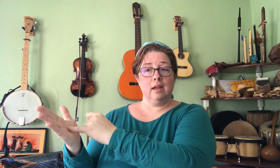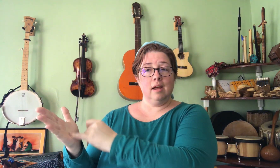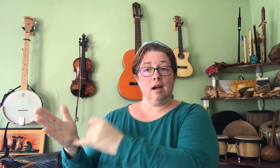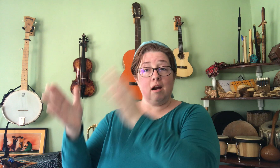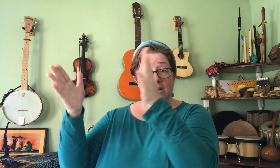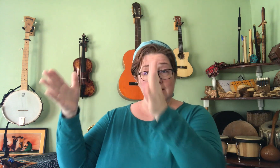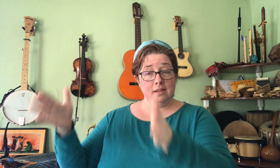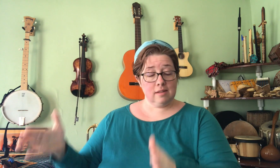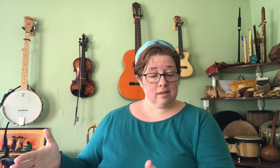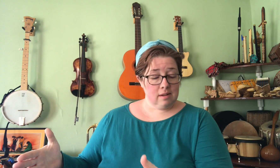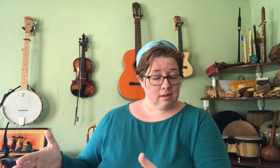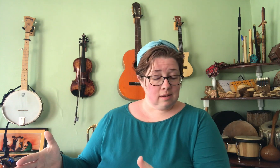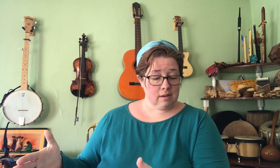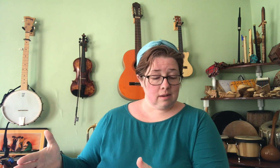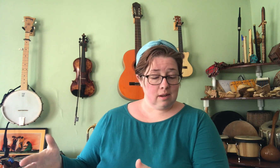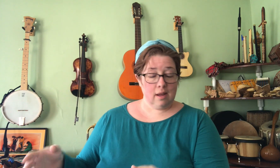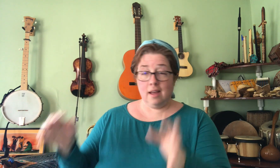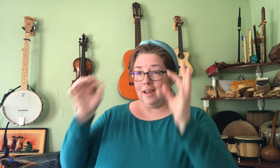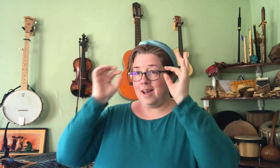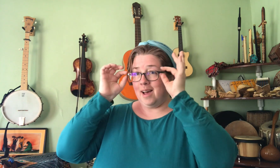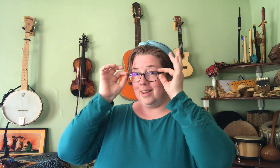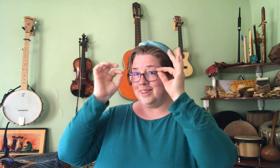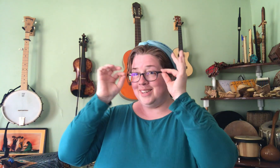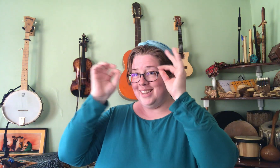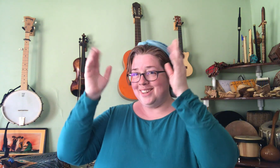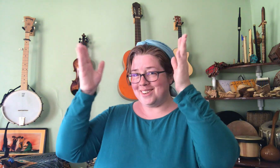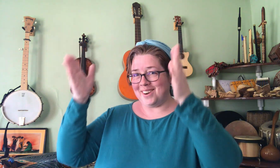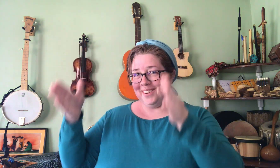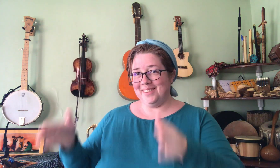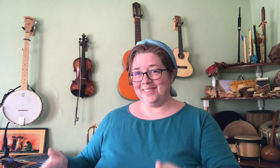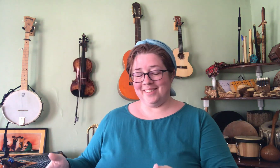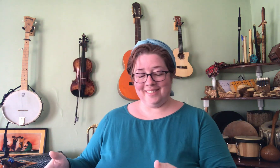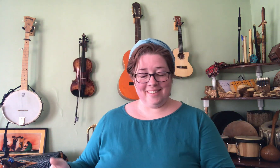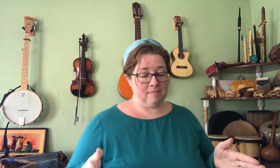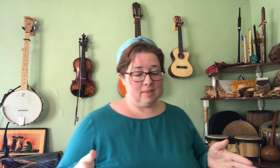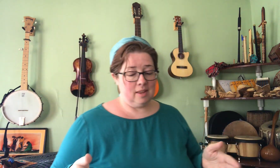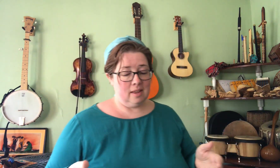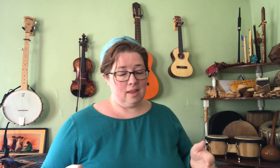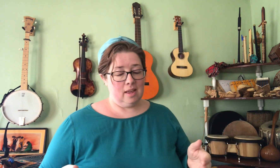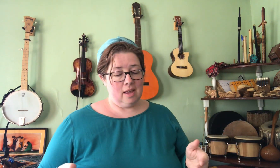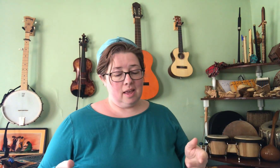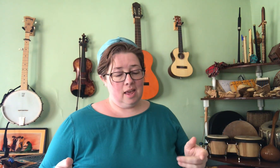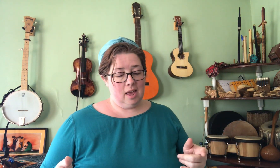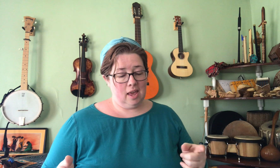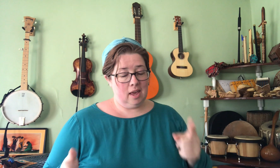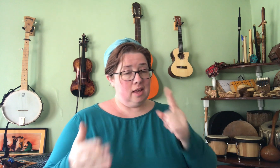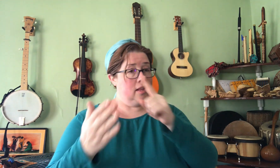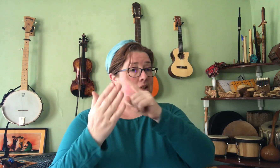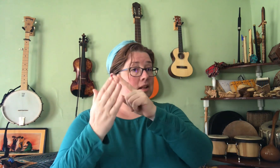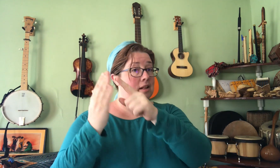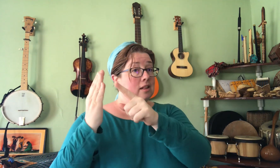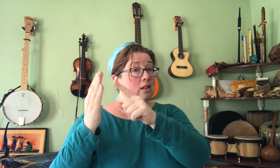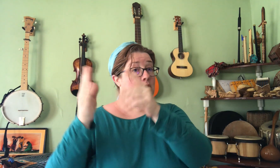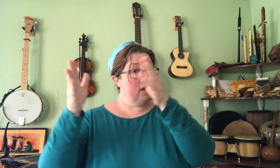artist, a doctor. teacher, a lawyer,